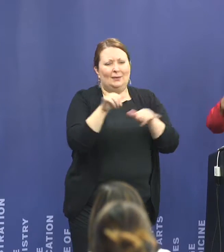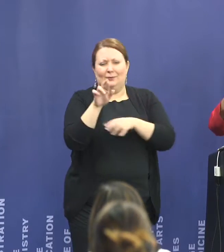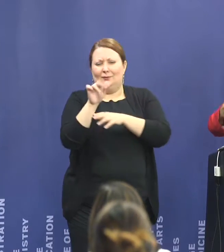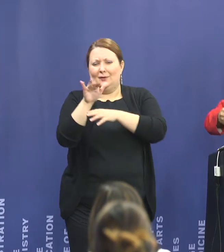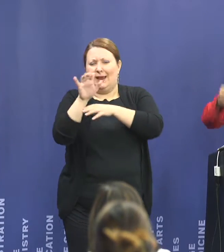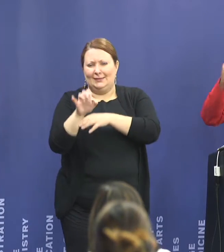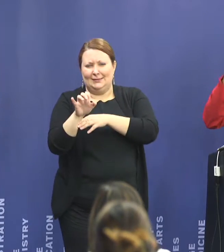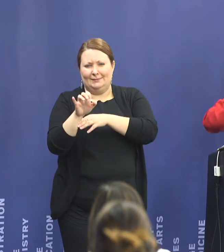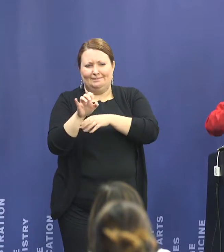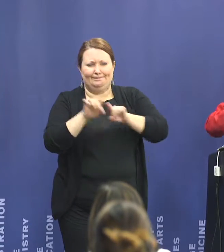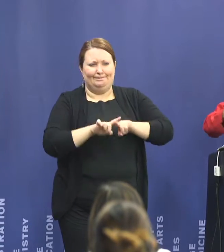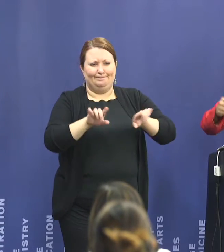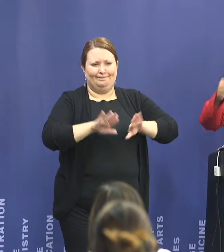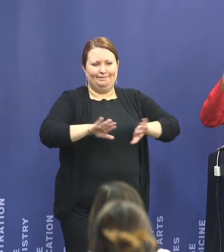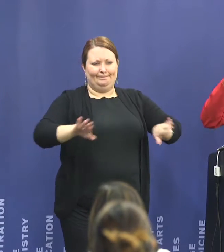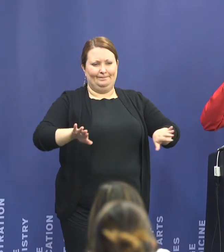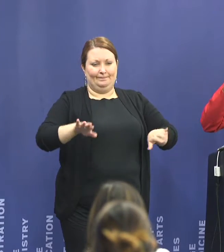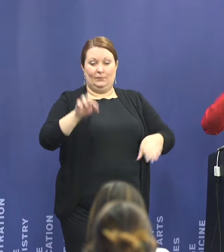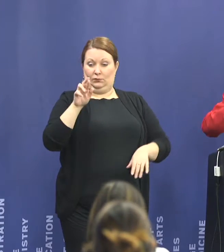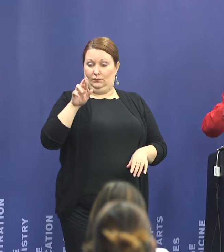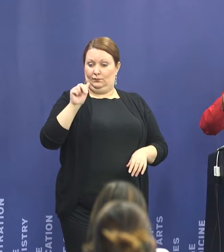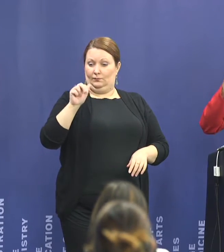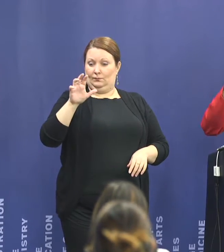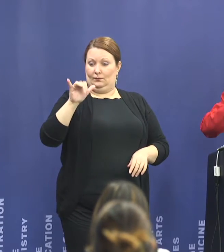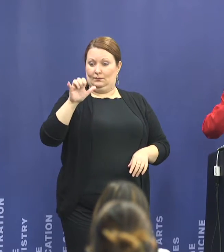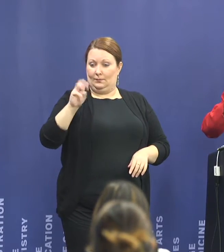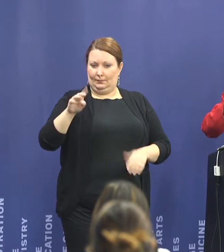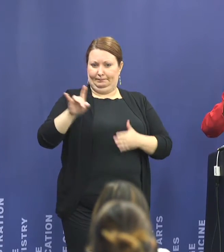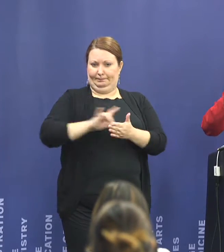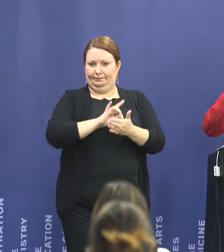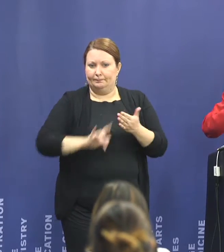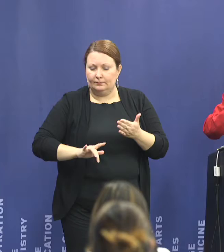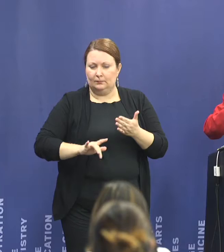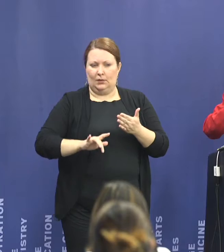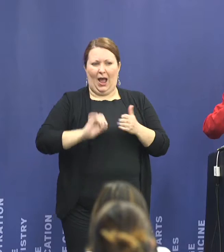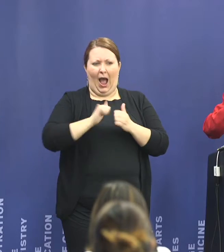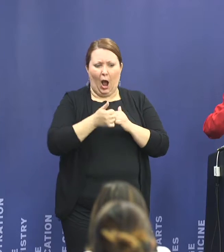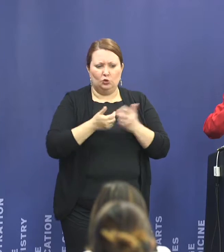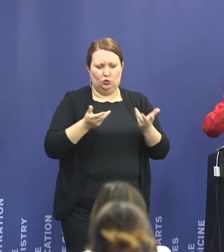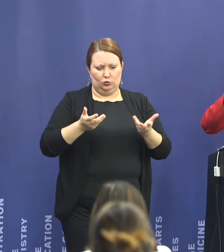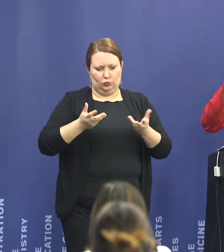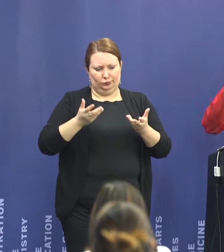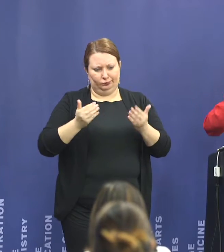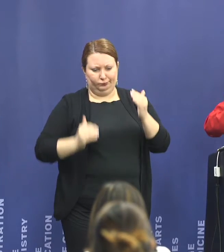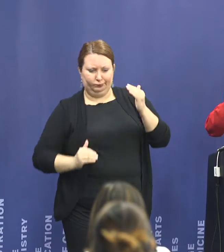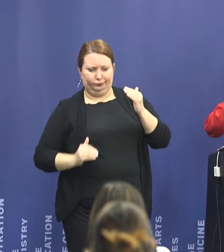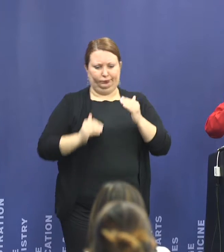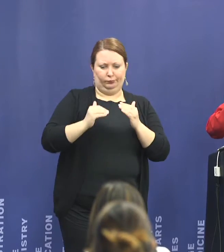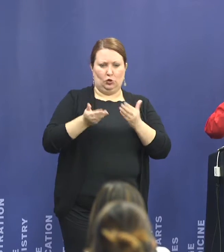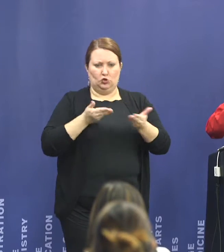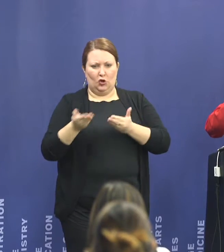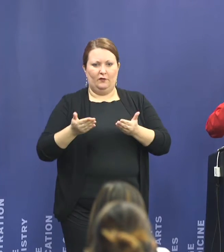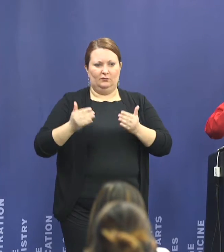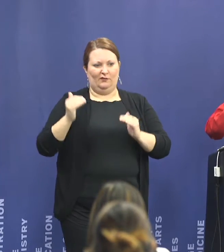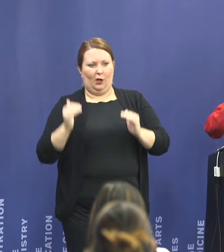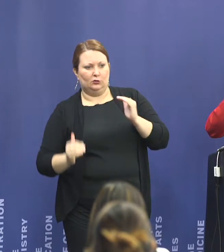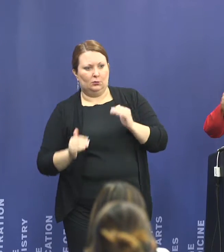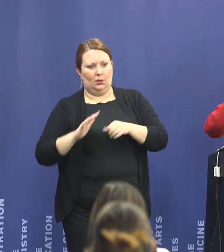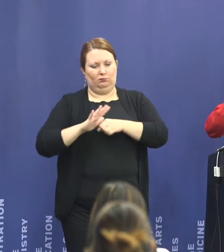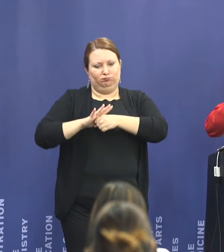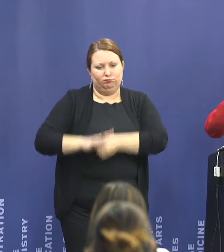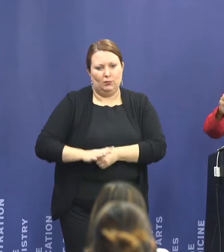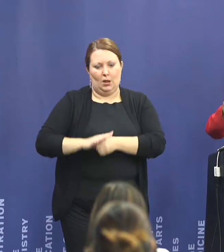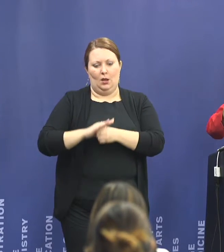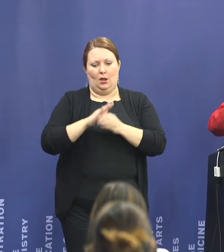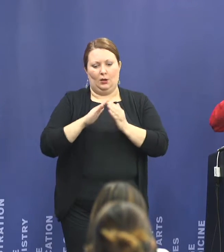race. If we want to understand about racism and how to ameliorate and serve vulnerable communities, we cannot conflate origin